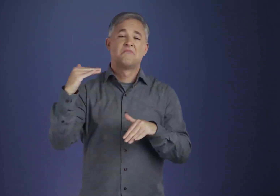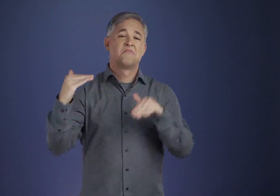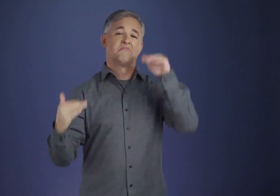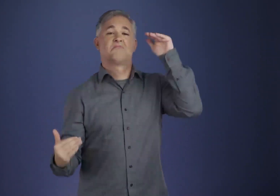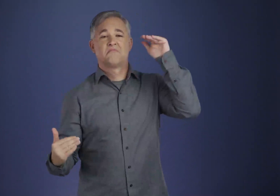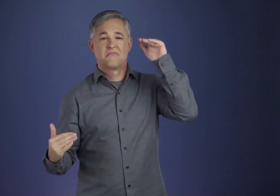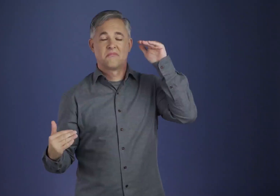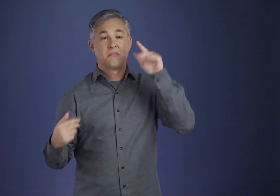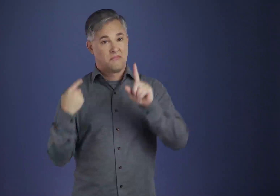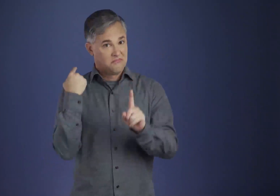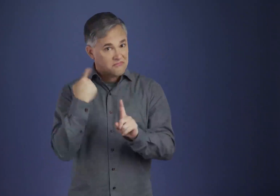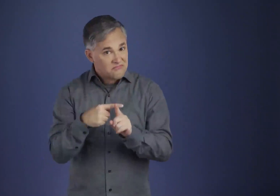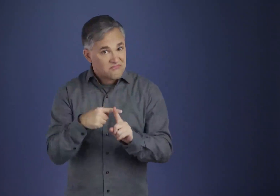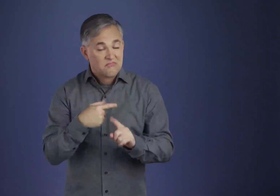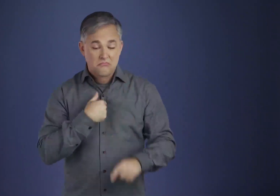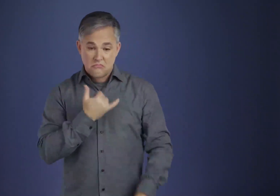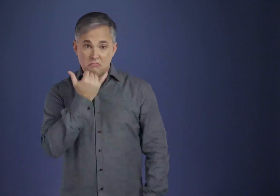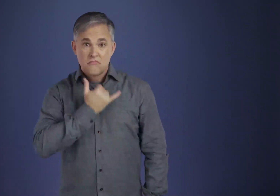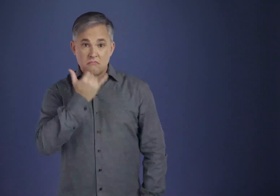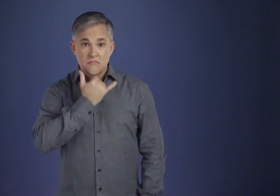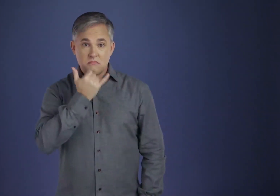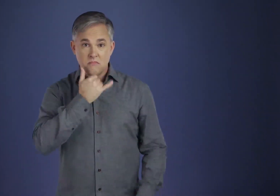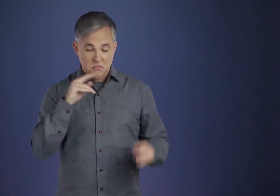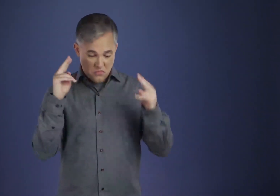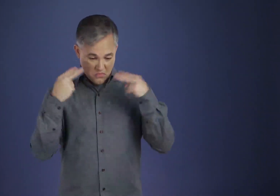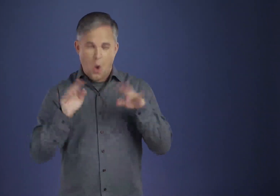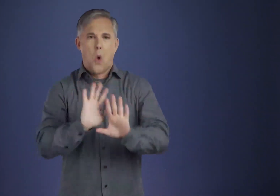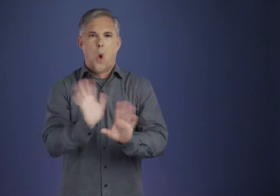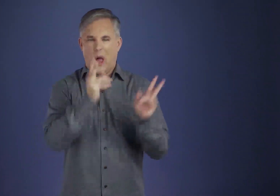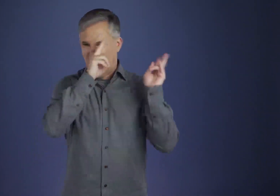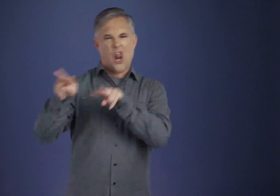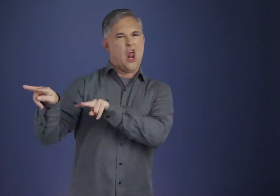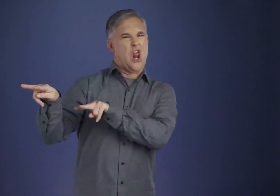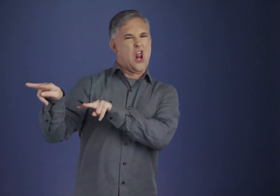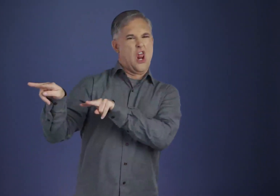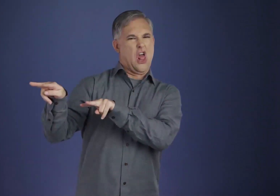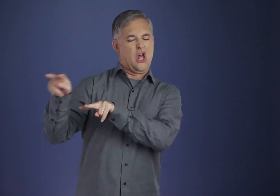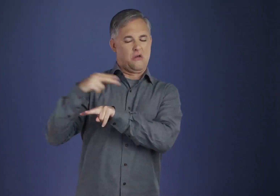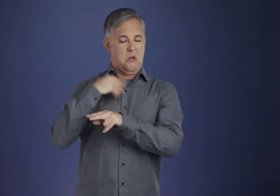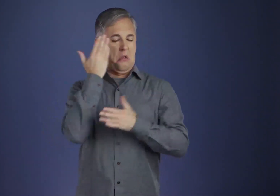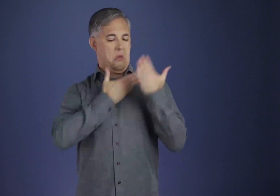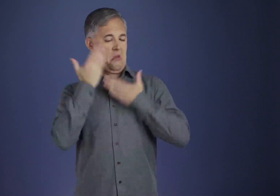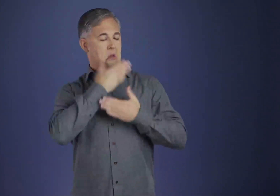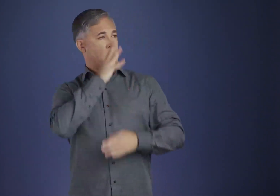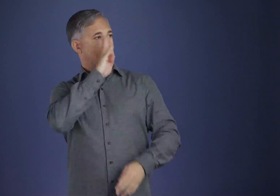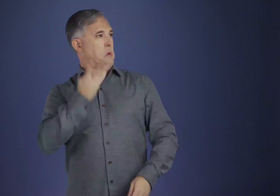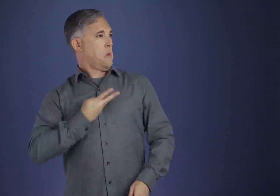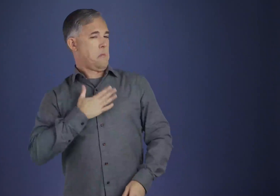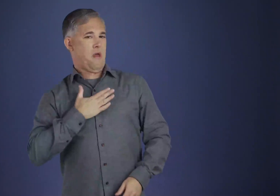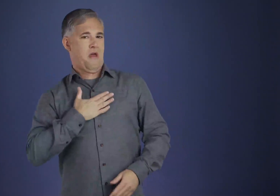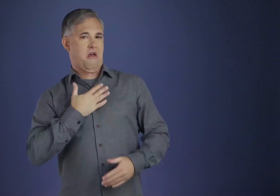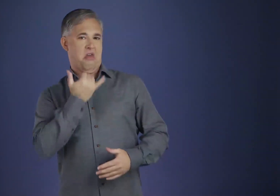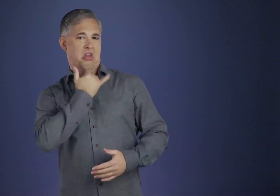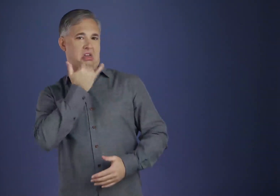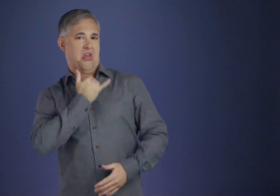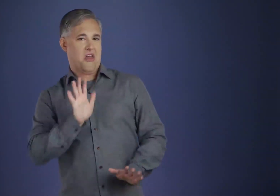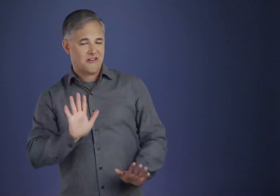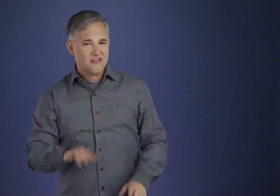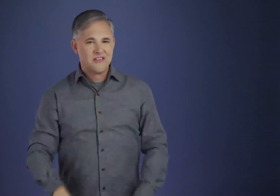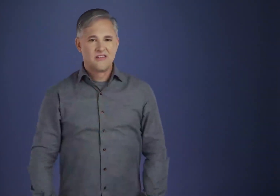our own shortcomings. Self-righteousness, the very thing that we had contemptuously condemned in others, was our